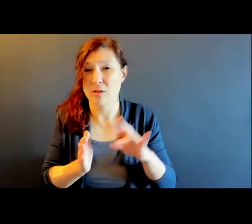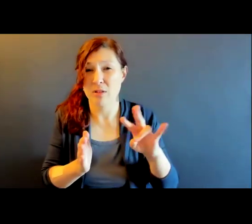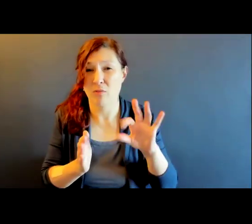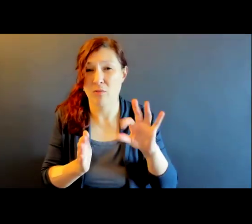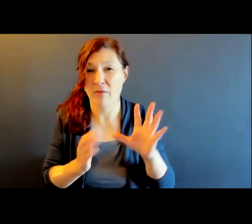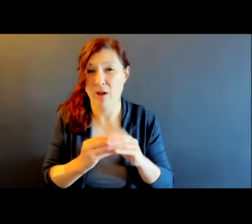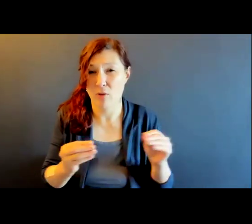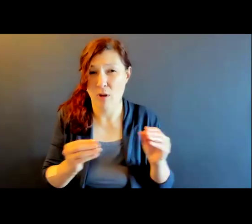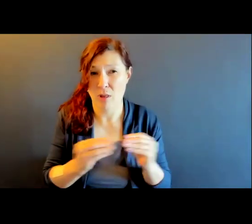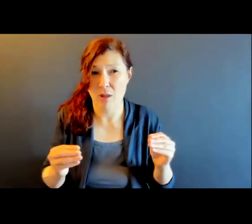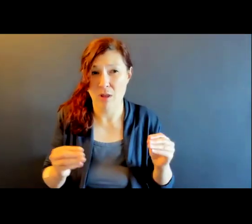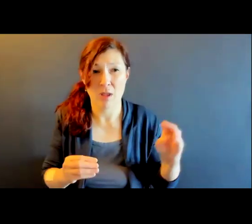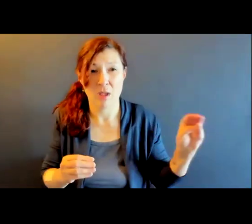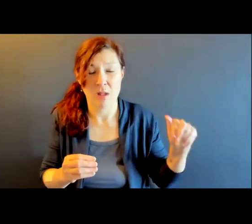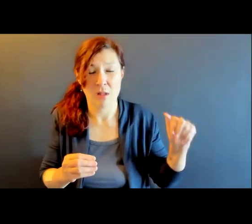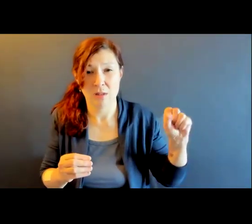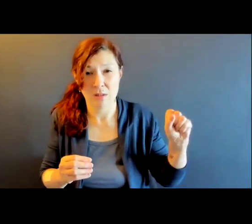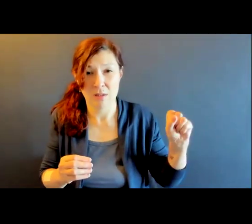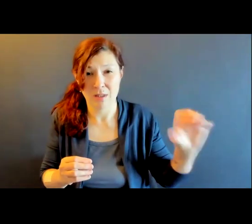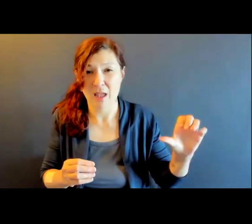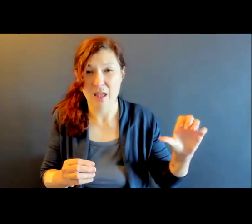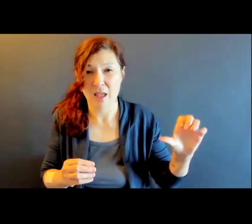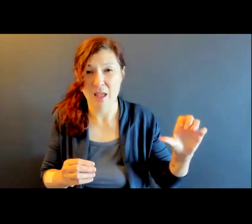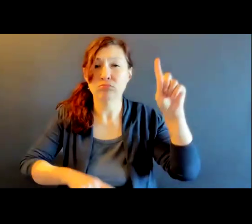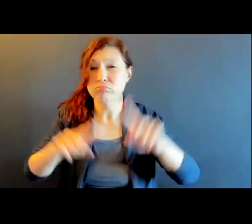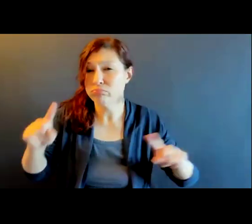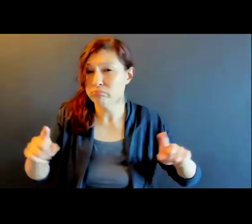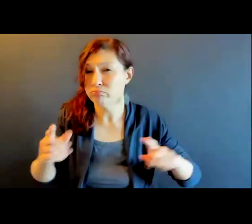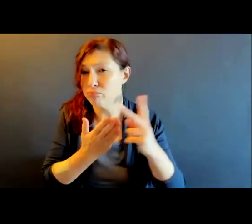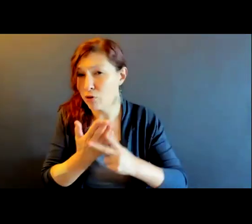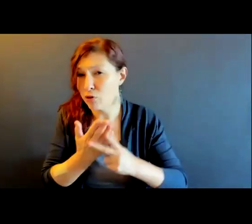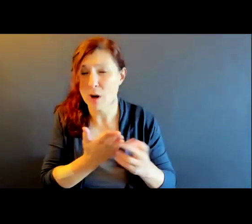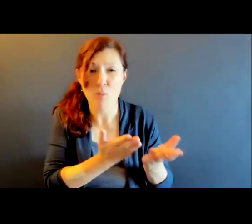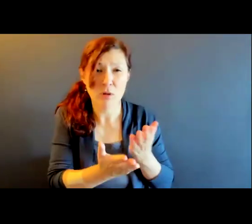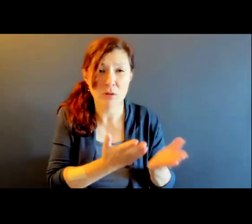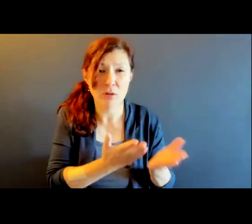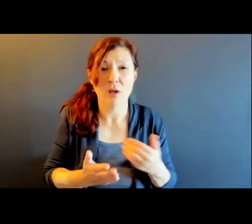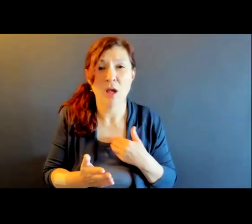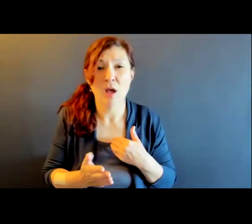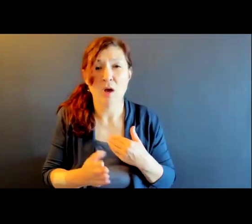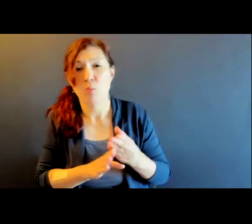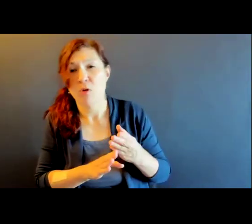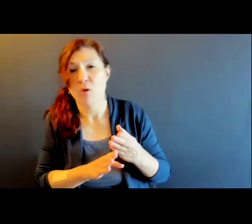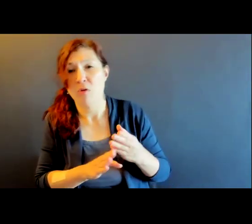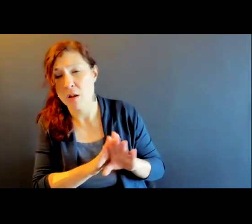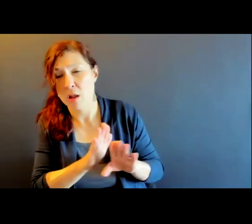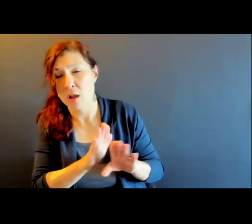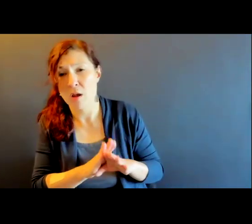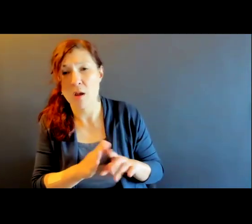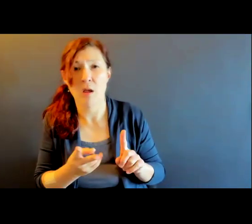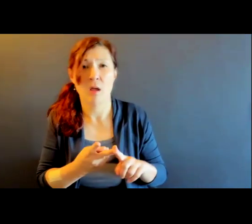$8,795. MASC offers a wide range of programs and services, including professional development workshops and